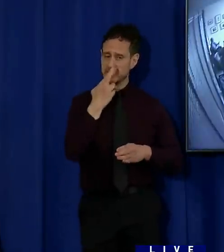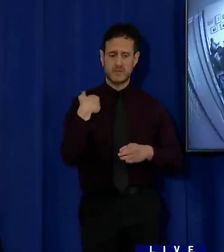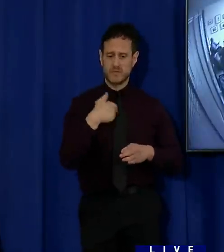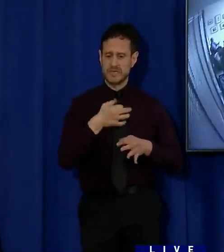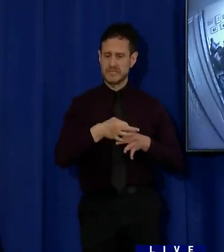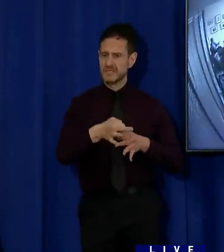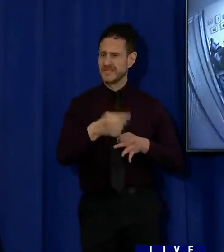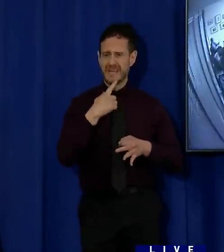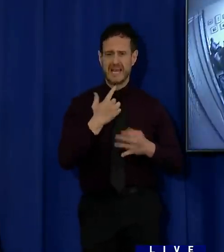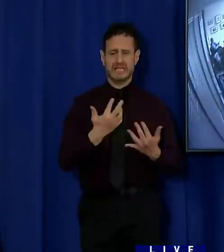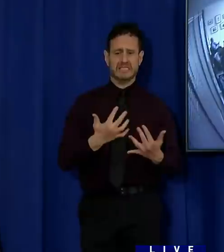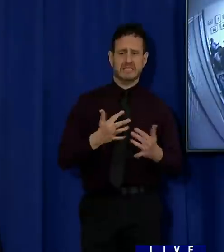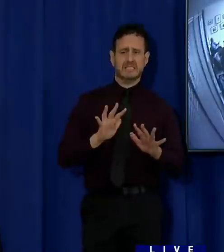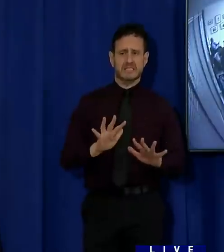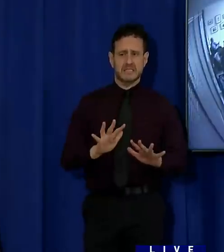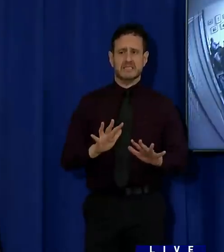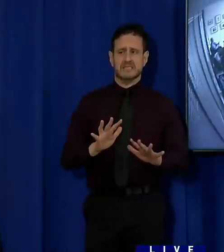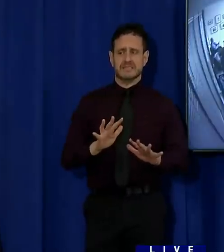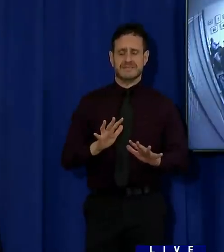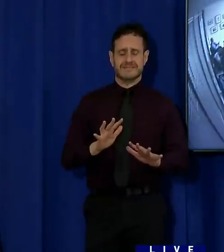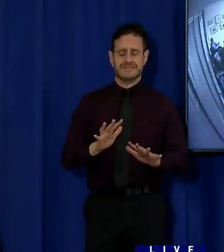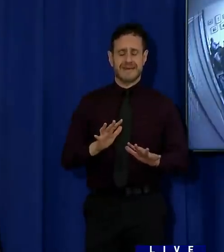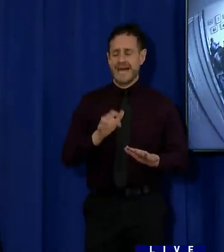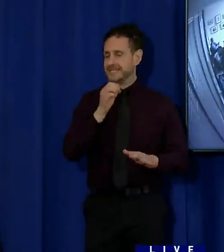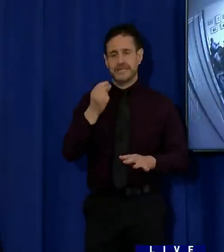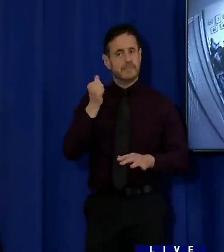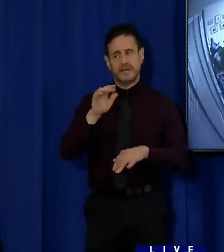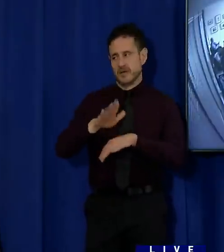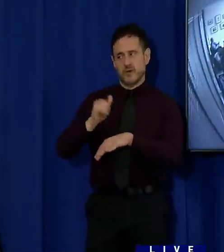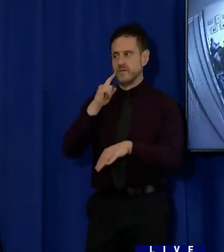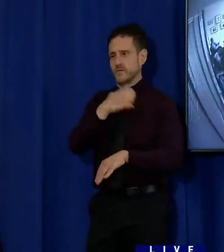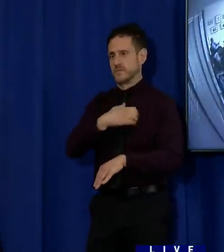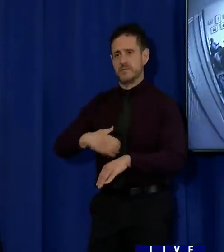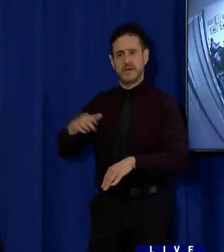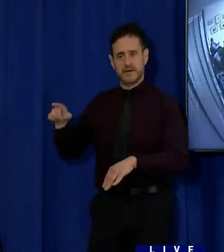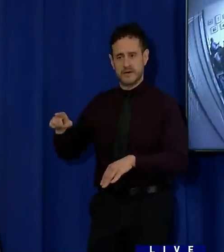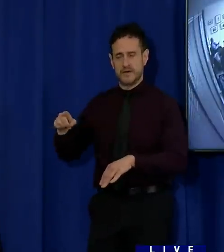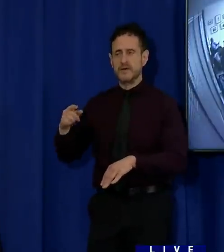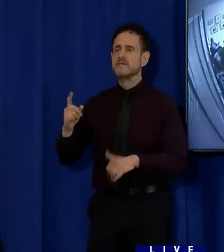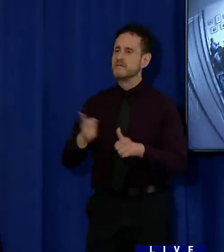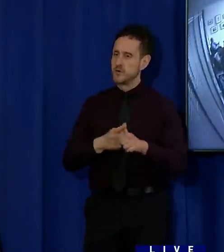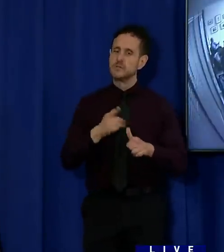that I hesitated or delayed in sharing this video with the mayor.